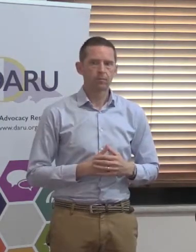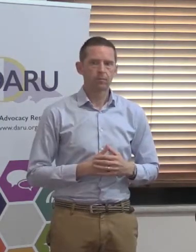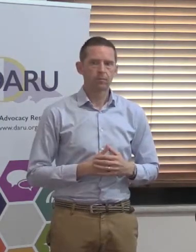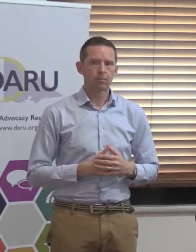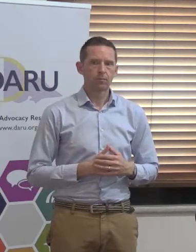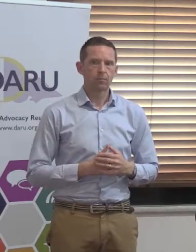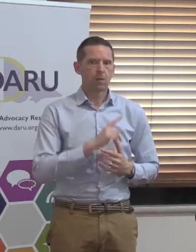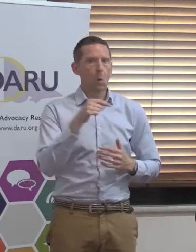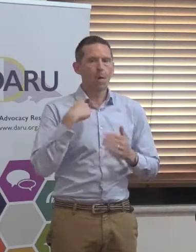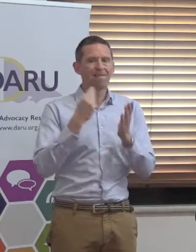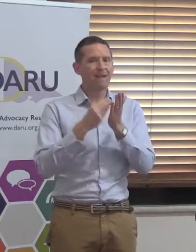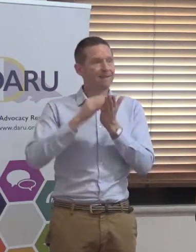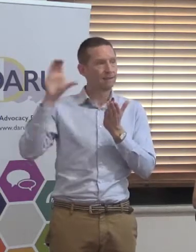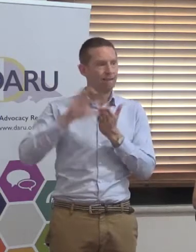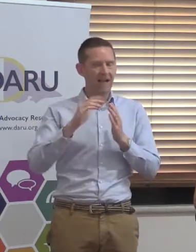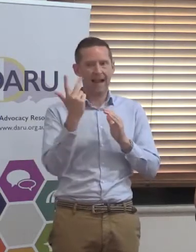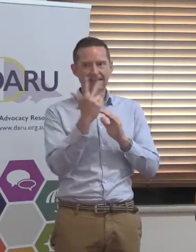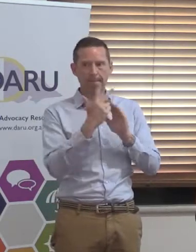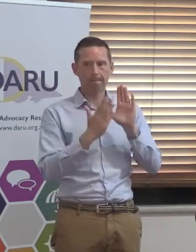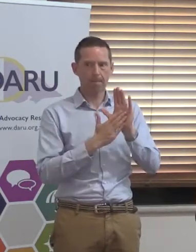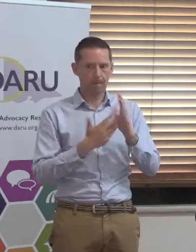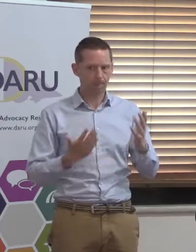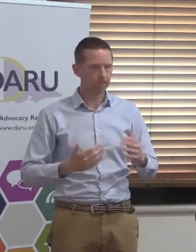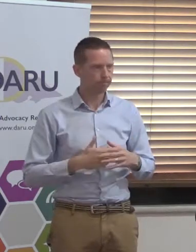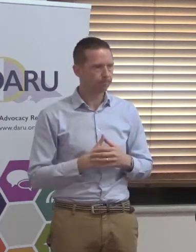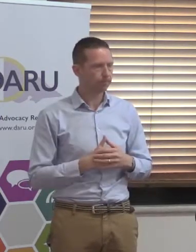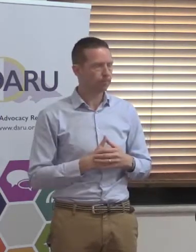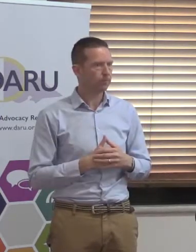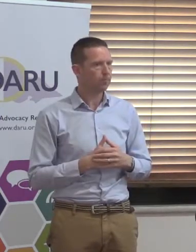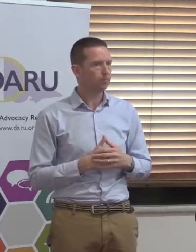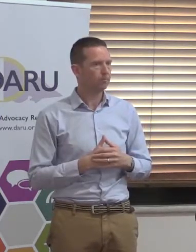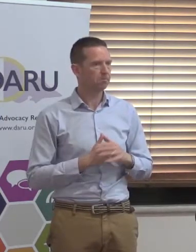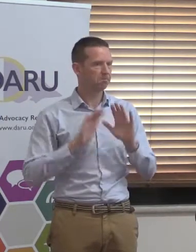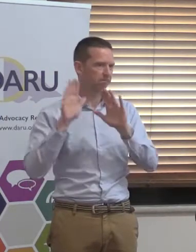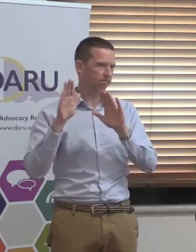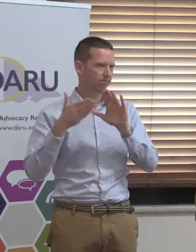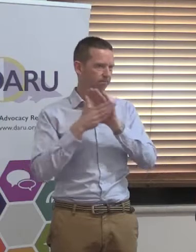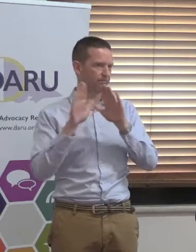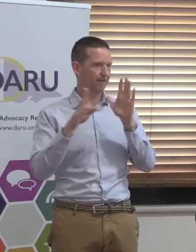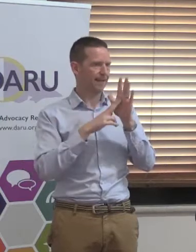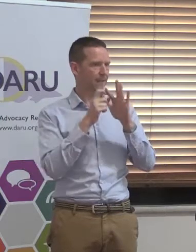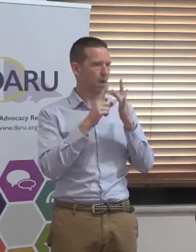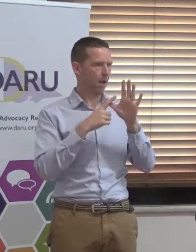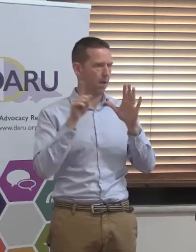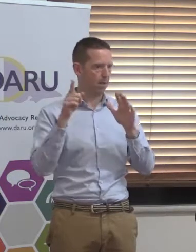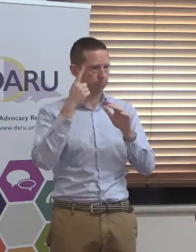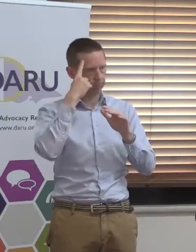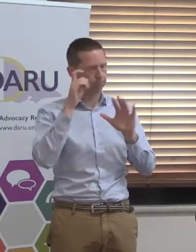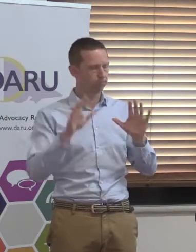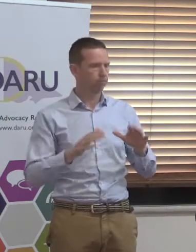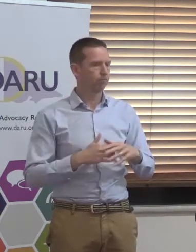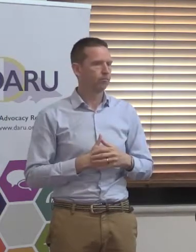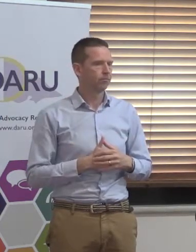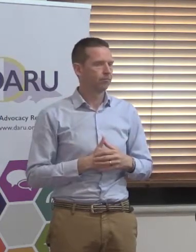we were funded for 18 months in the wisdom of the NDIA. So in any case, we have